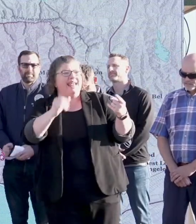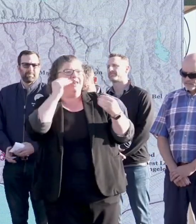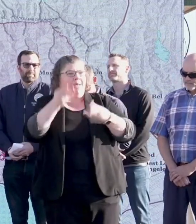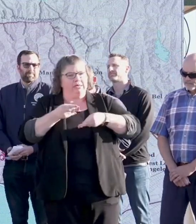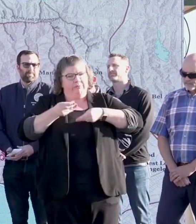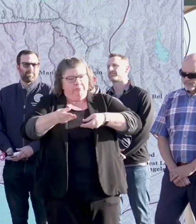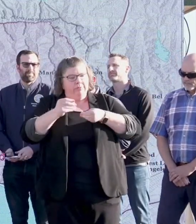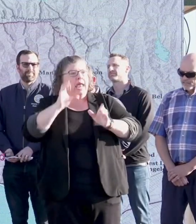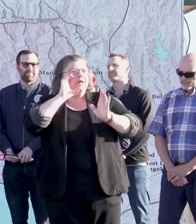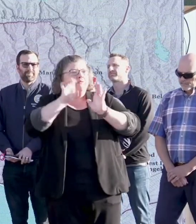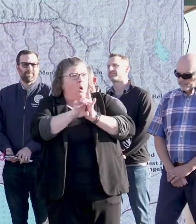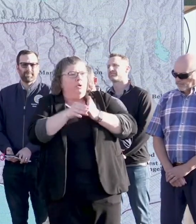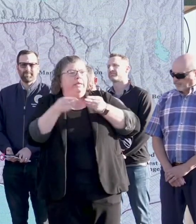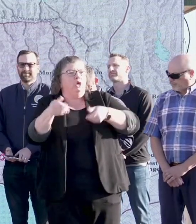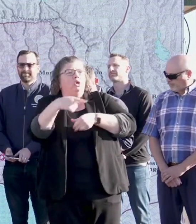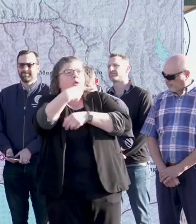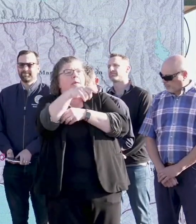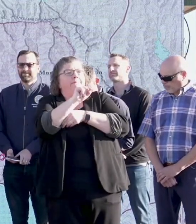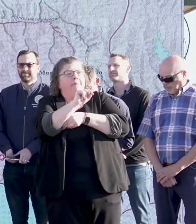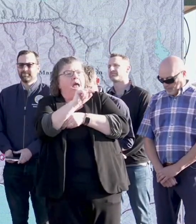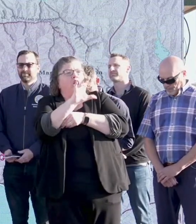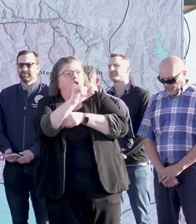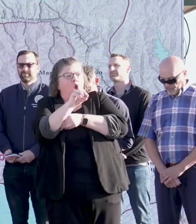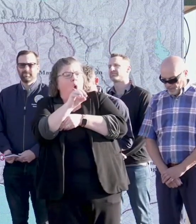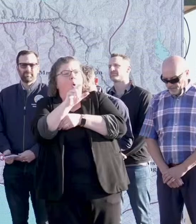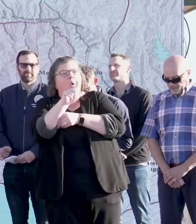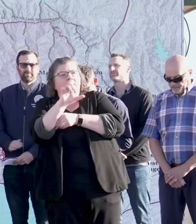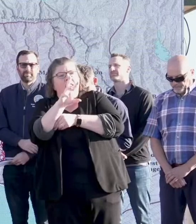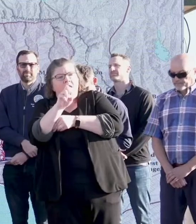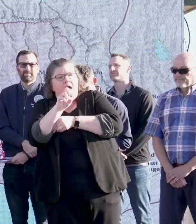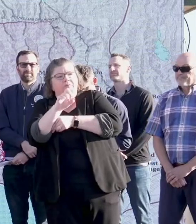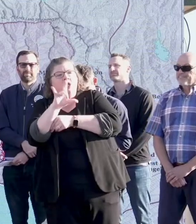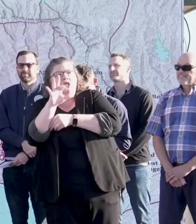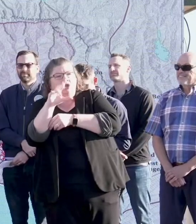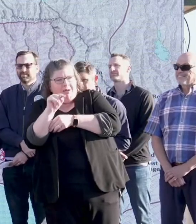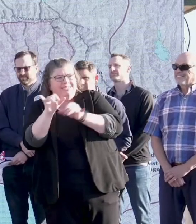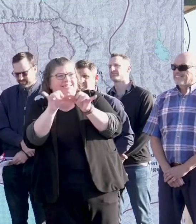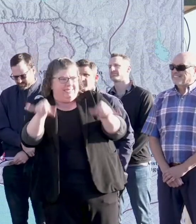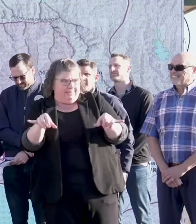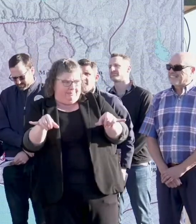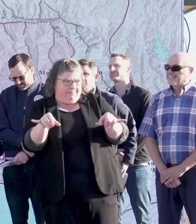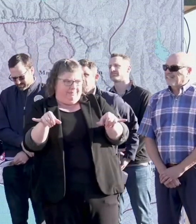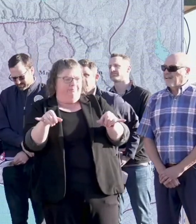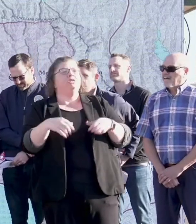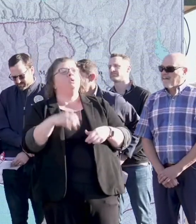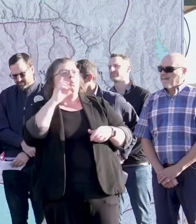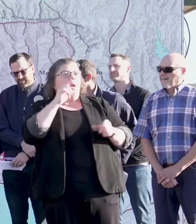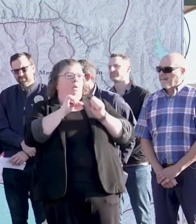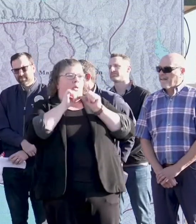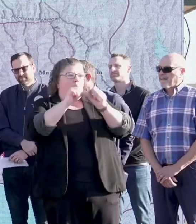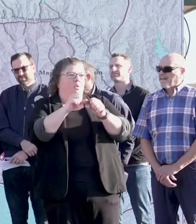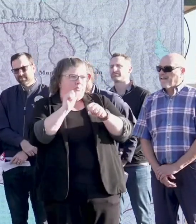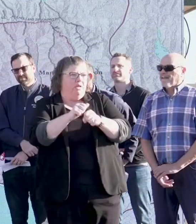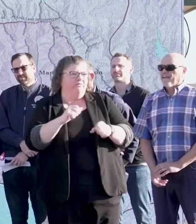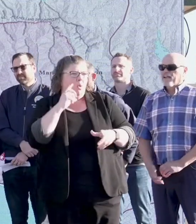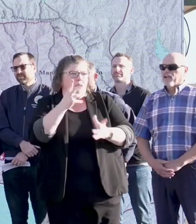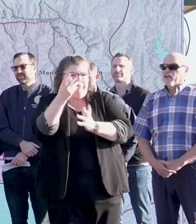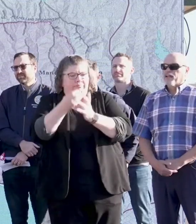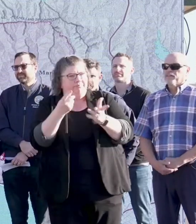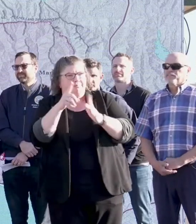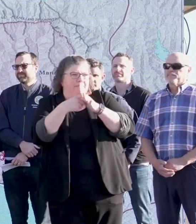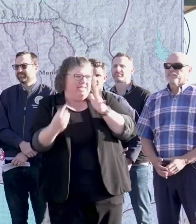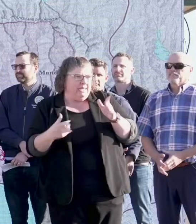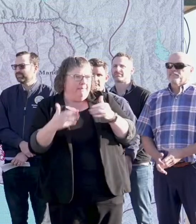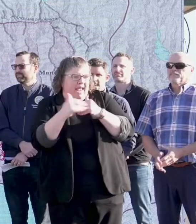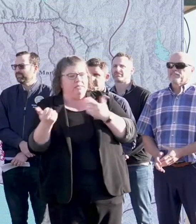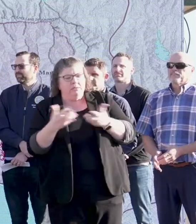and a photo into the Petco Love Lost system. In closing, the LAPD will continue to work alongside our partners to ensure that